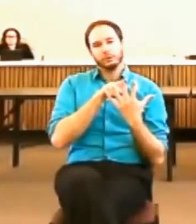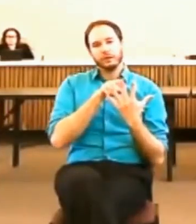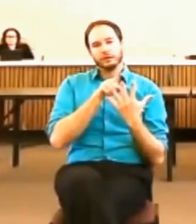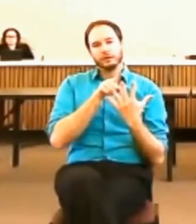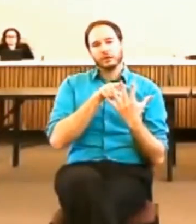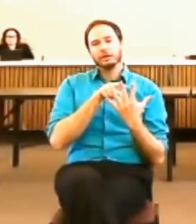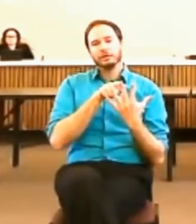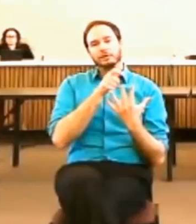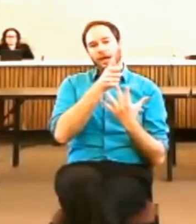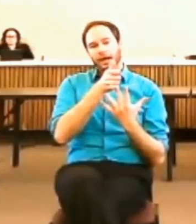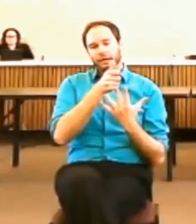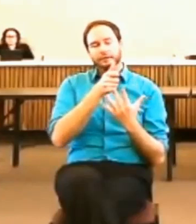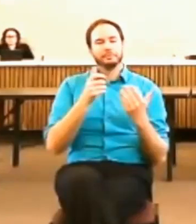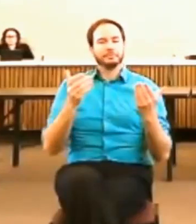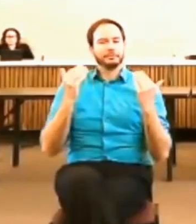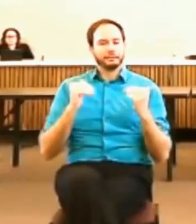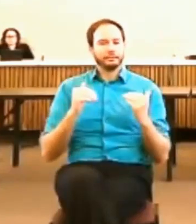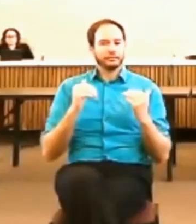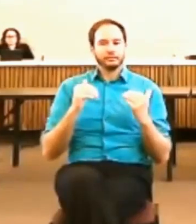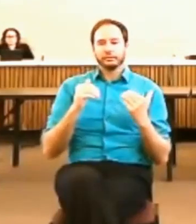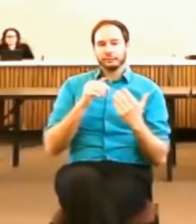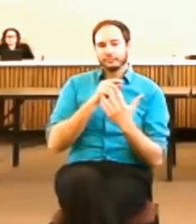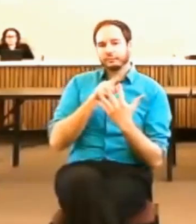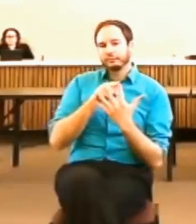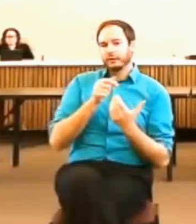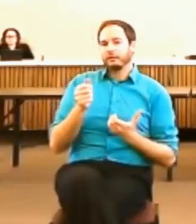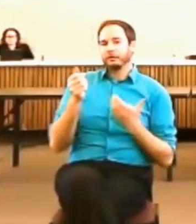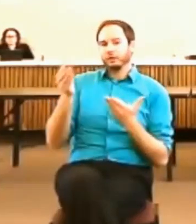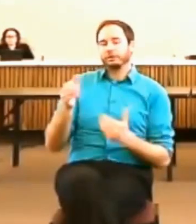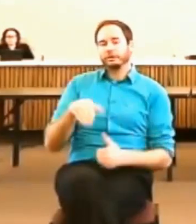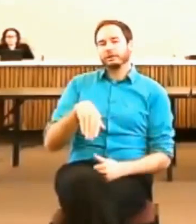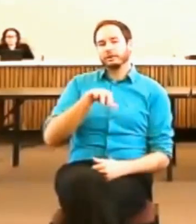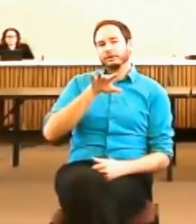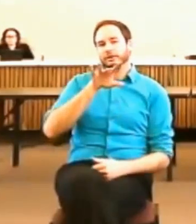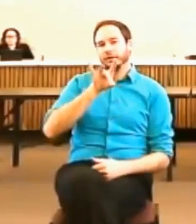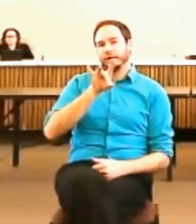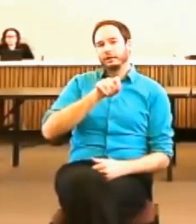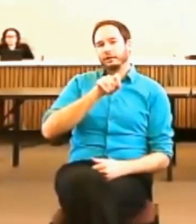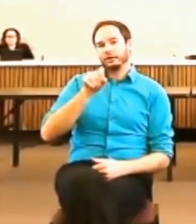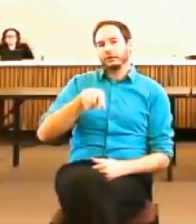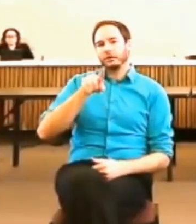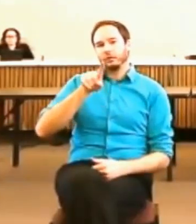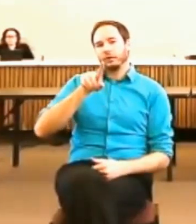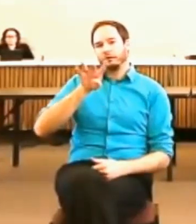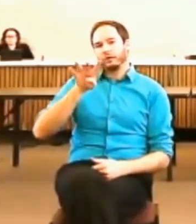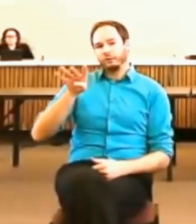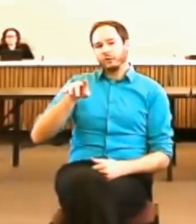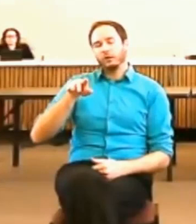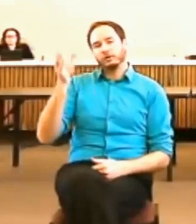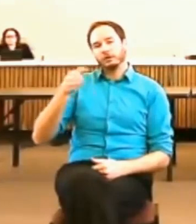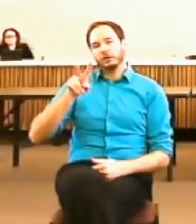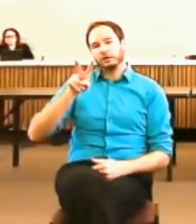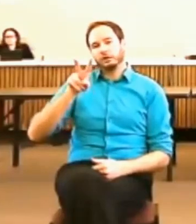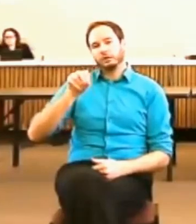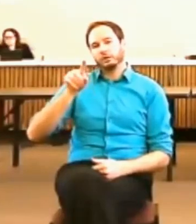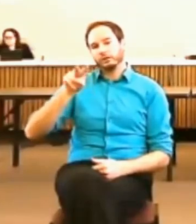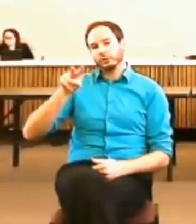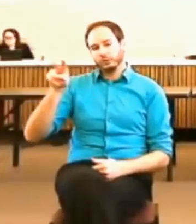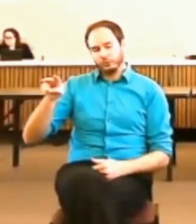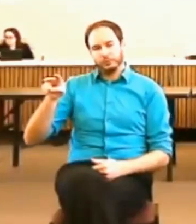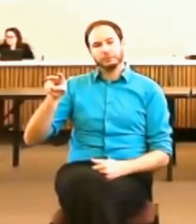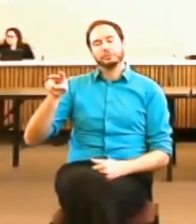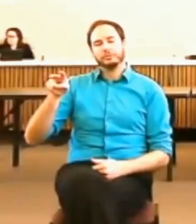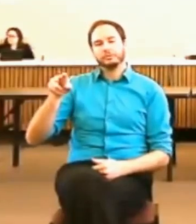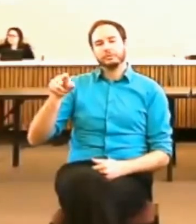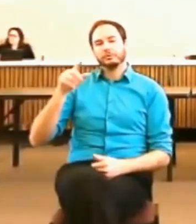system caused the African plate to gradually split in two, and the Somali and Nubian plates gradually begin to